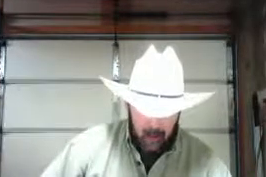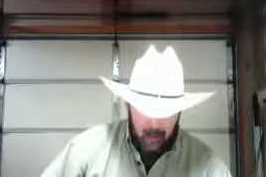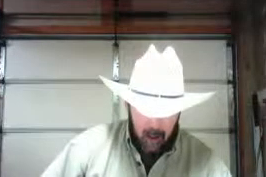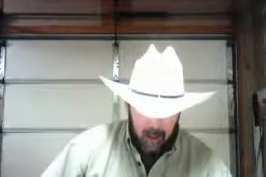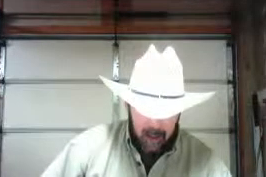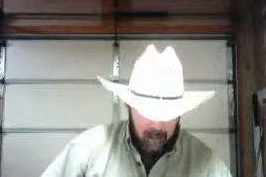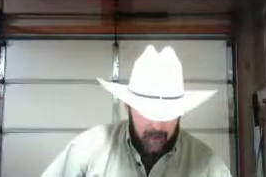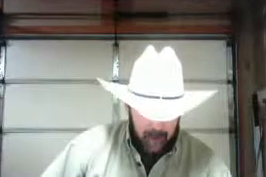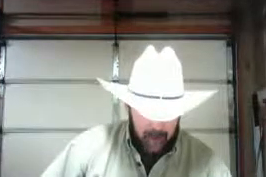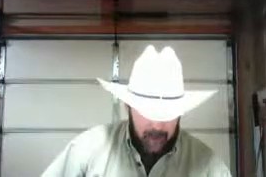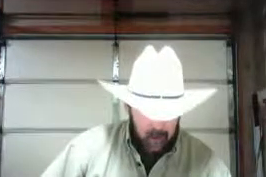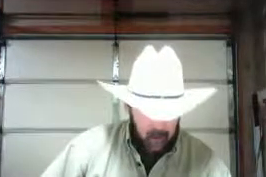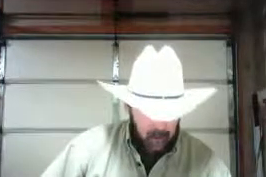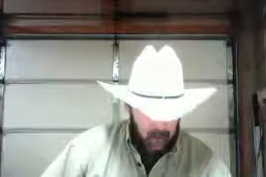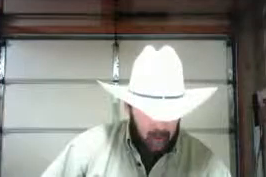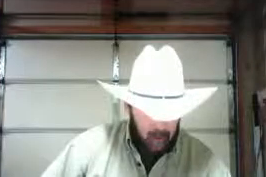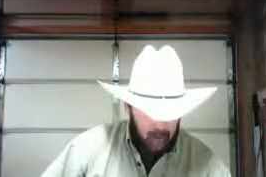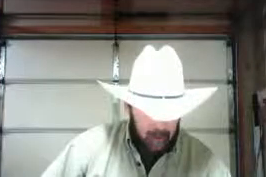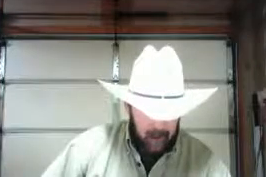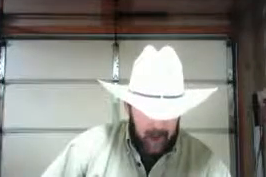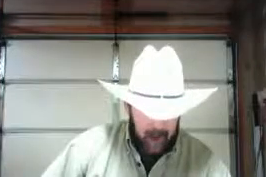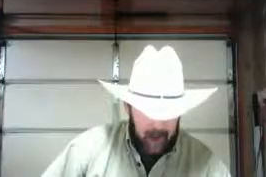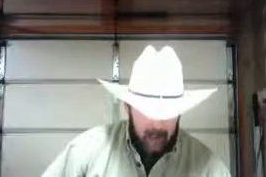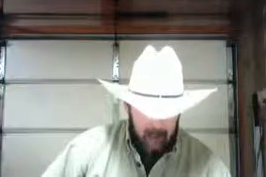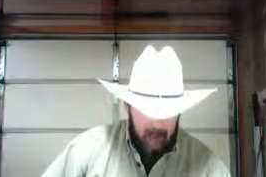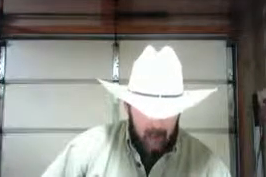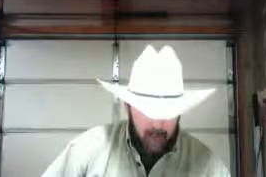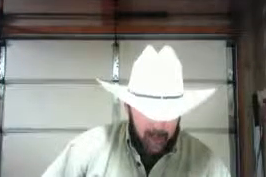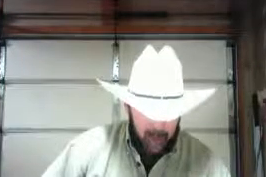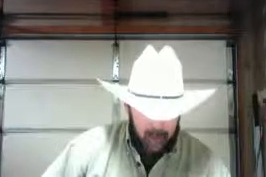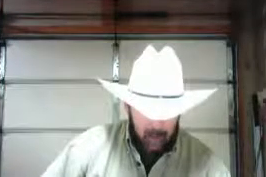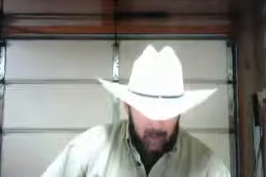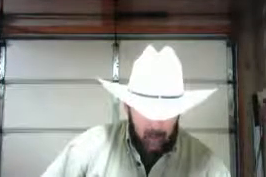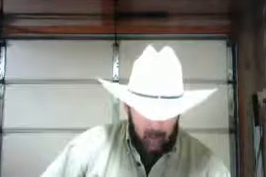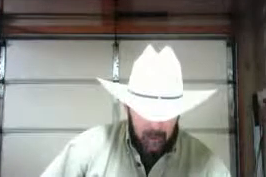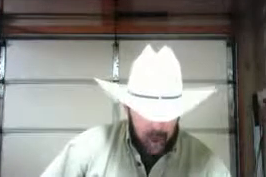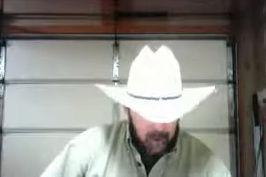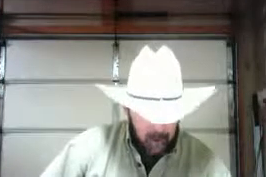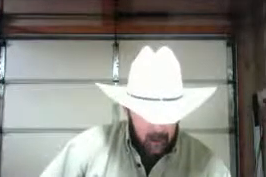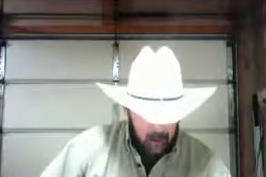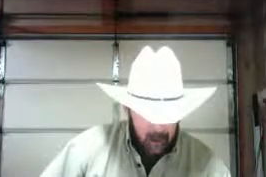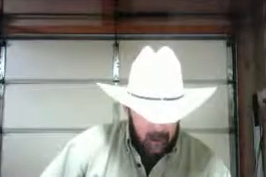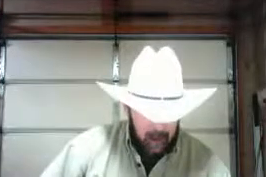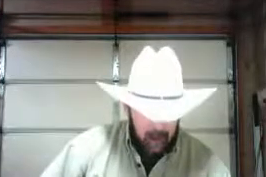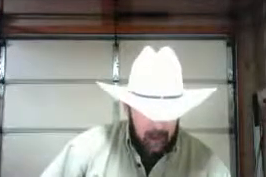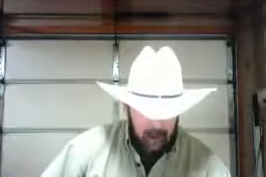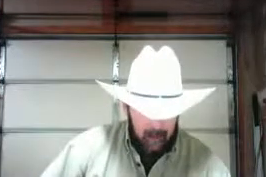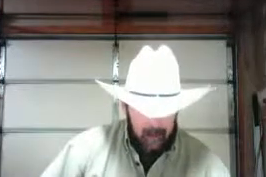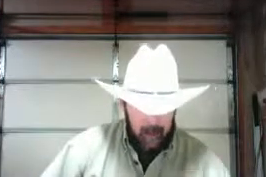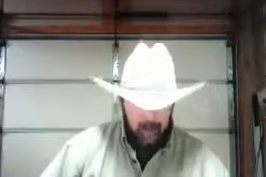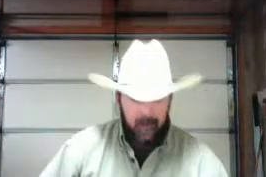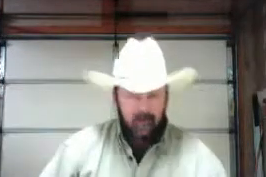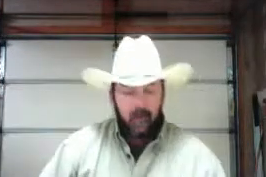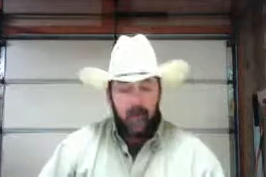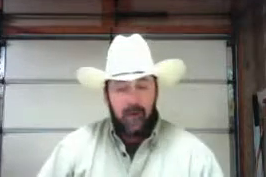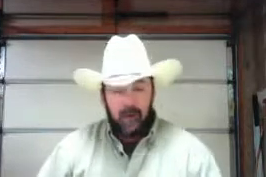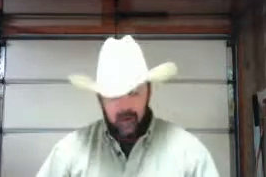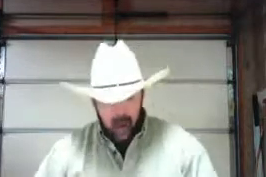NORTHCOM is carefully placed to ensure loyalty and high confidence for compliance with orders to launch against any of the 10 FEMA regions